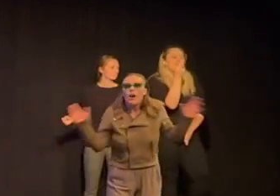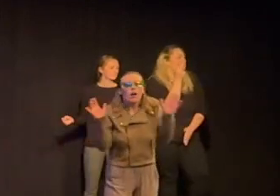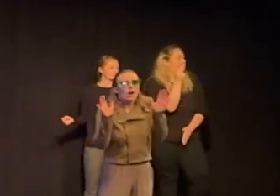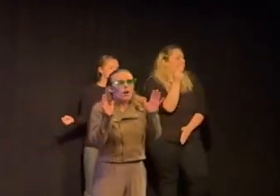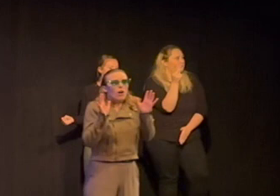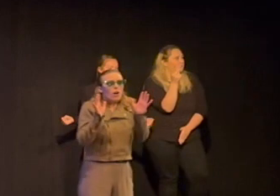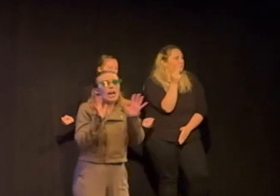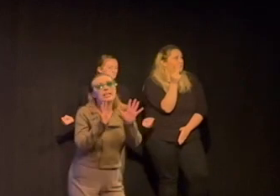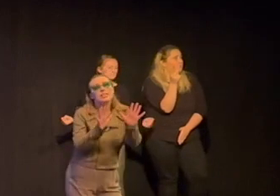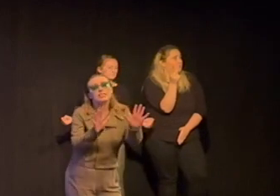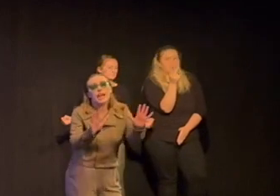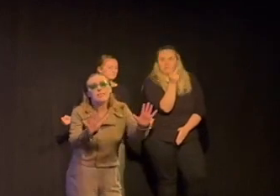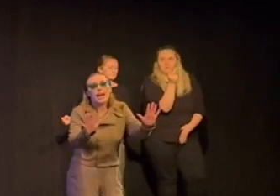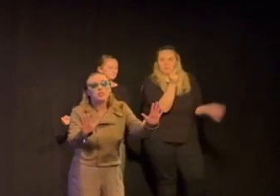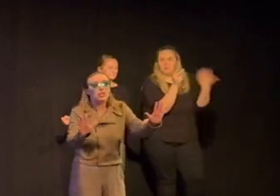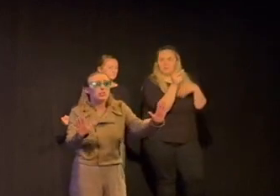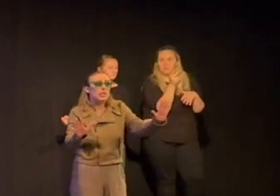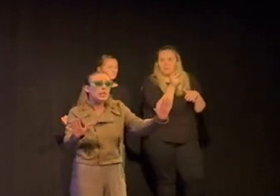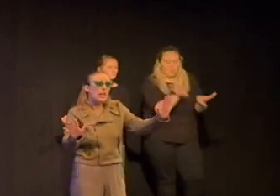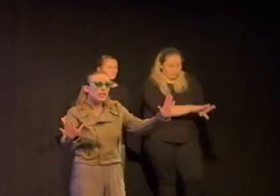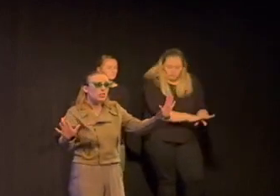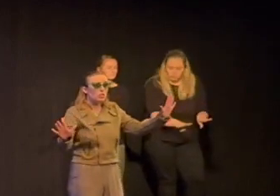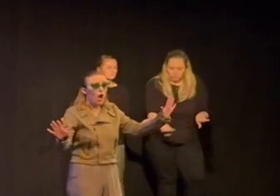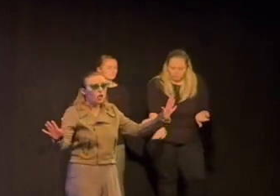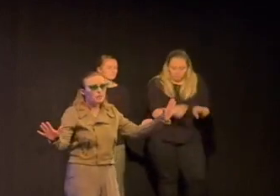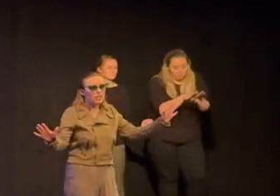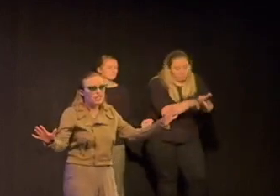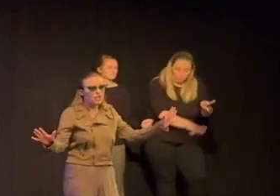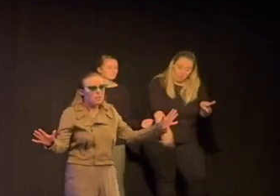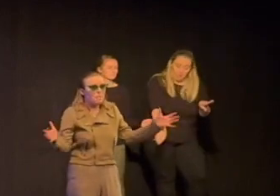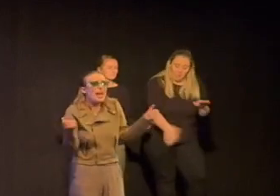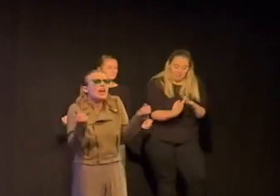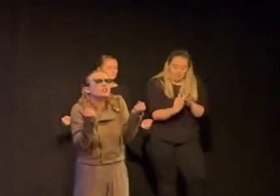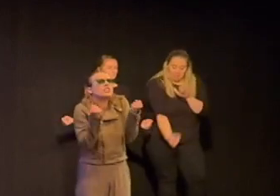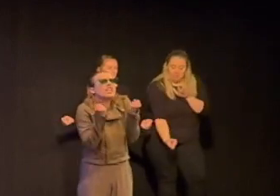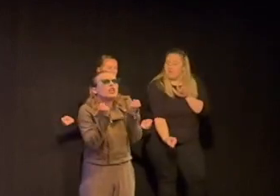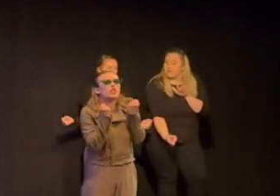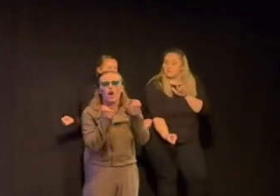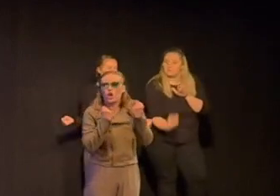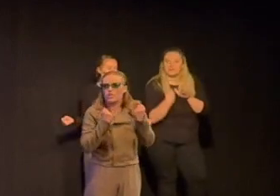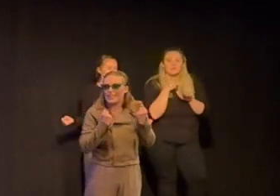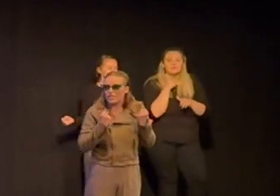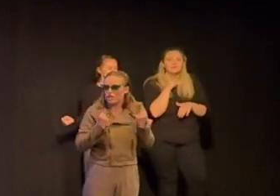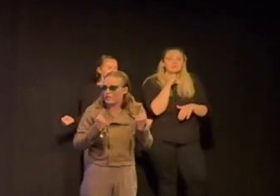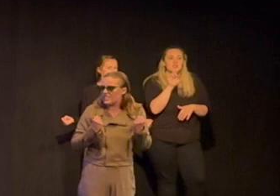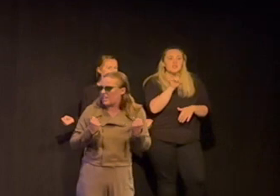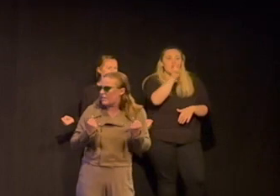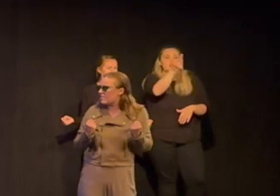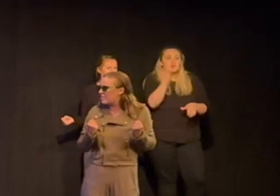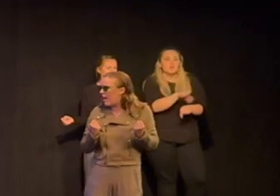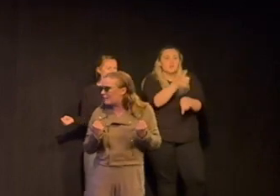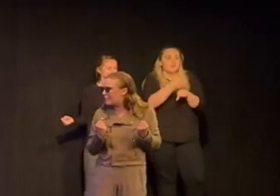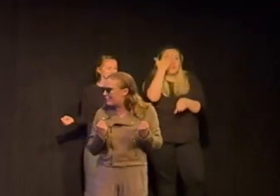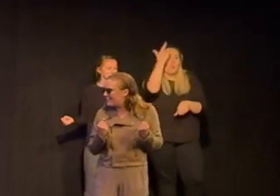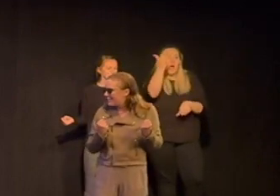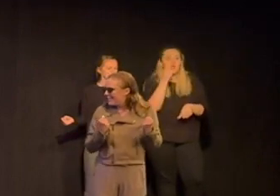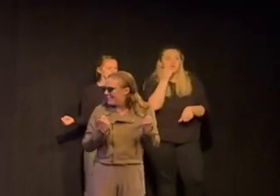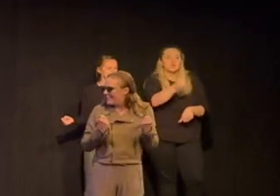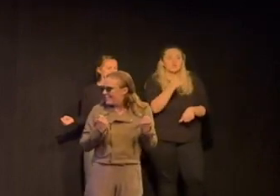piece? A hidden escape hatch Dr. Eel had installed because he couldn't bear to let a girl kill you instead of